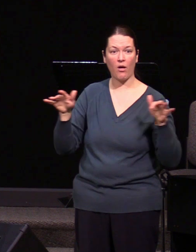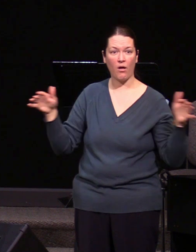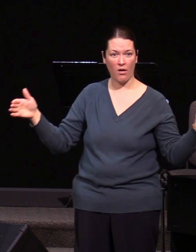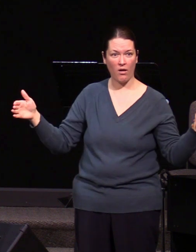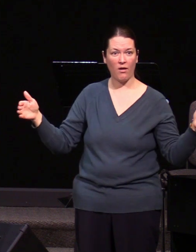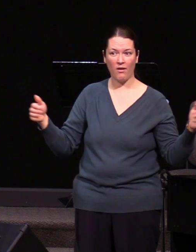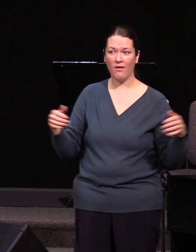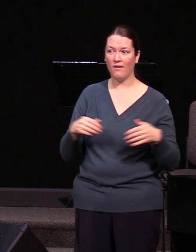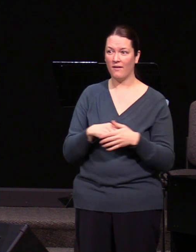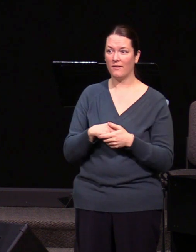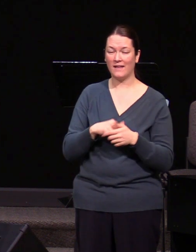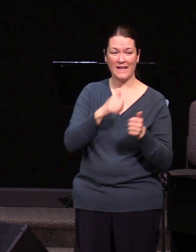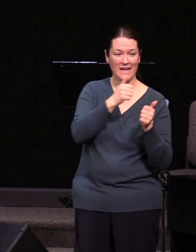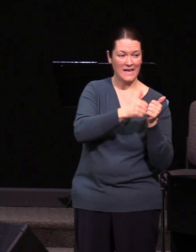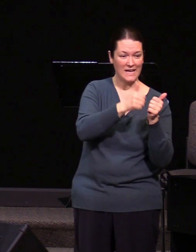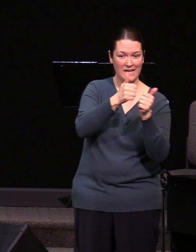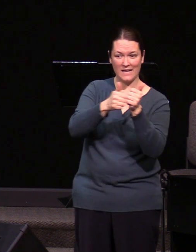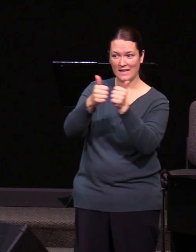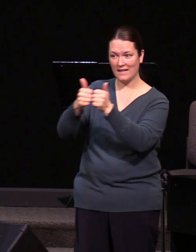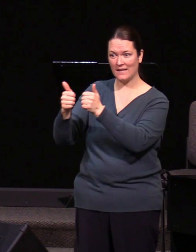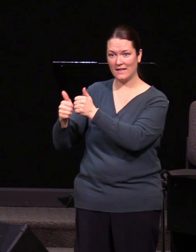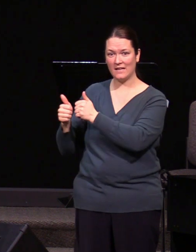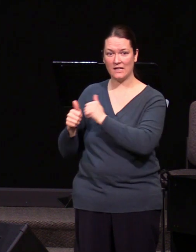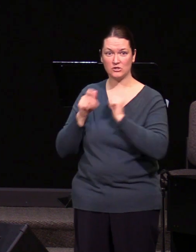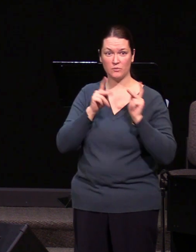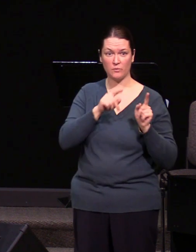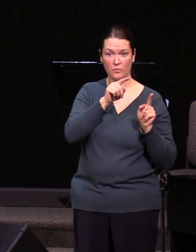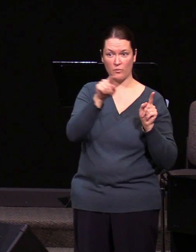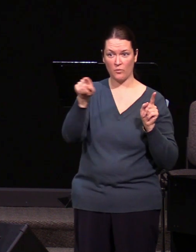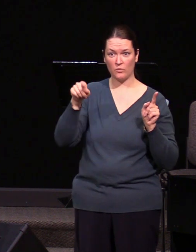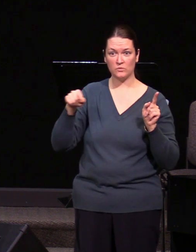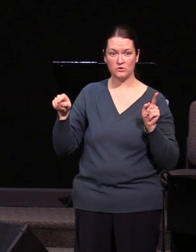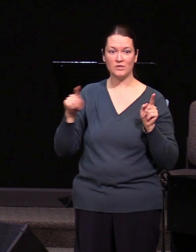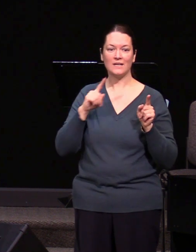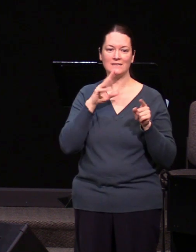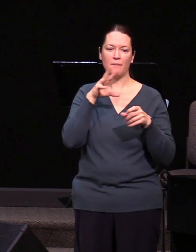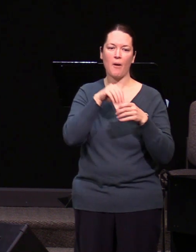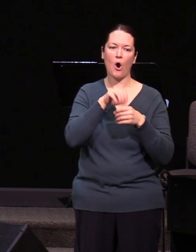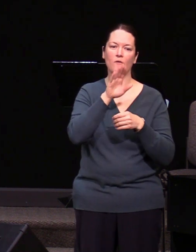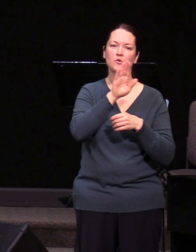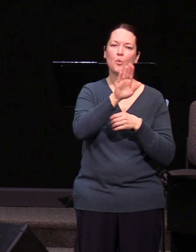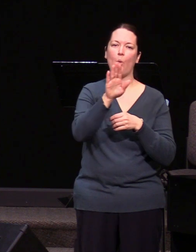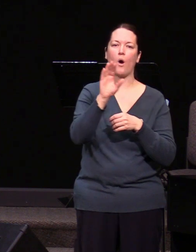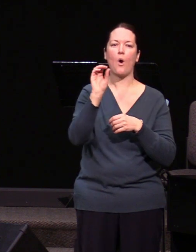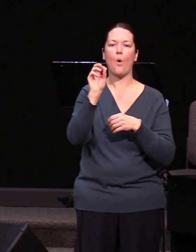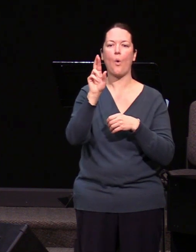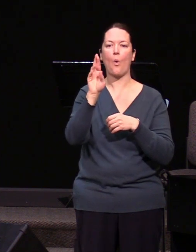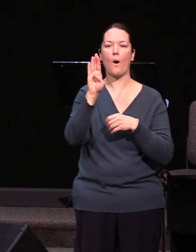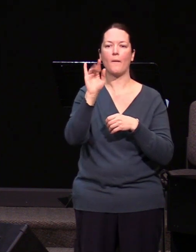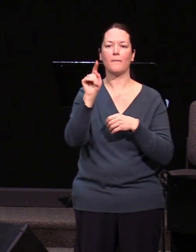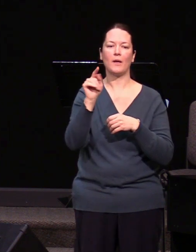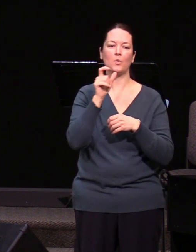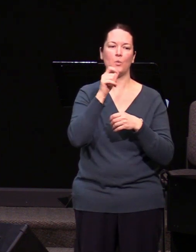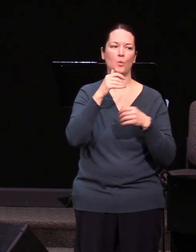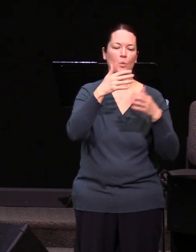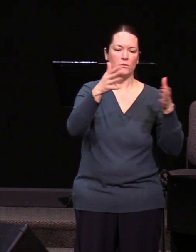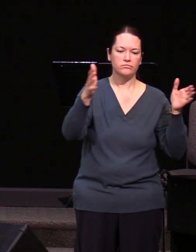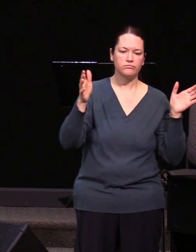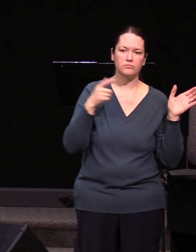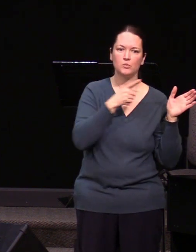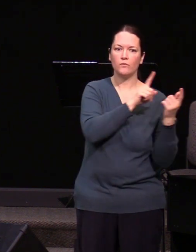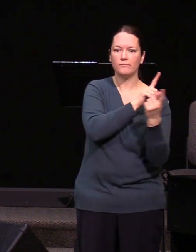Each one of those people is someone that is part of your orbit, someone who has joy and